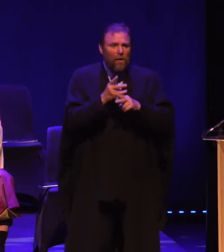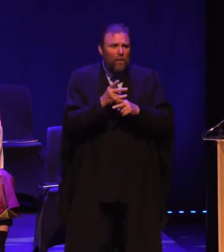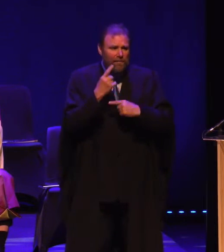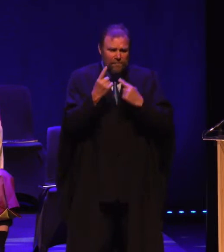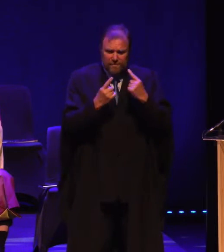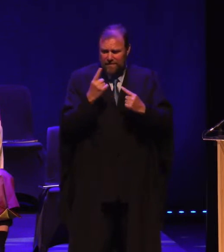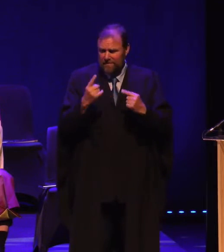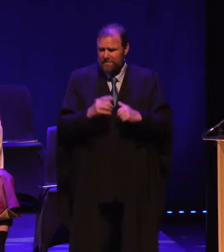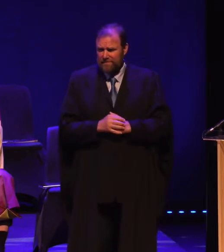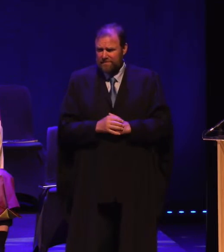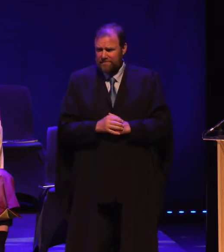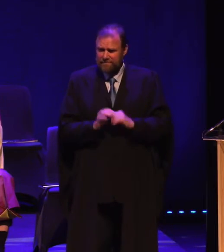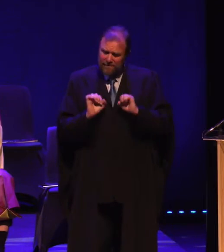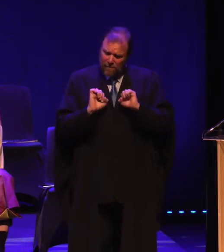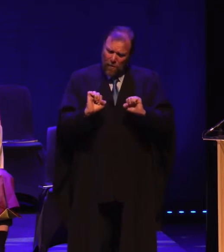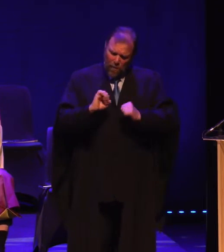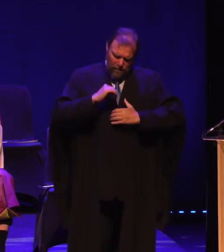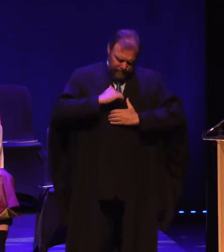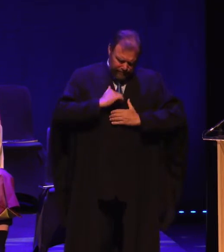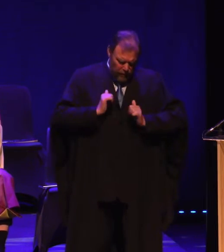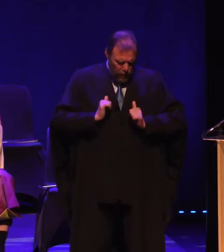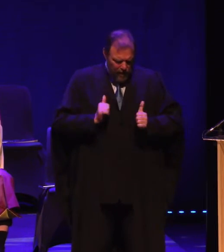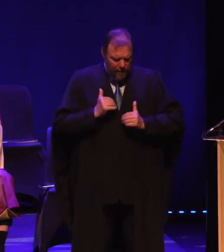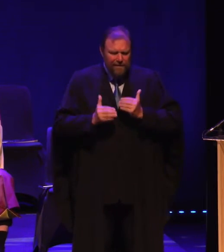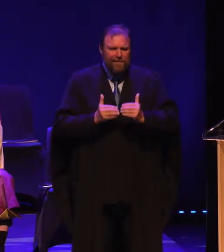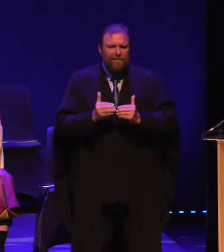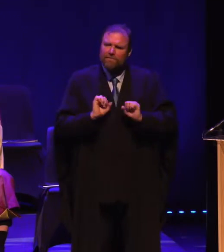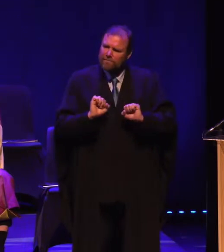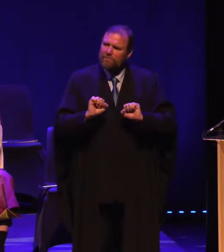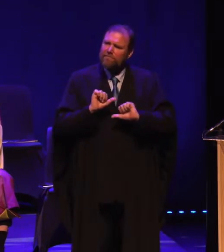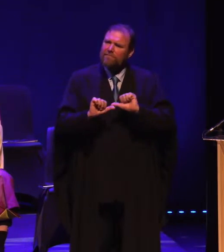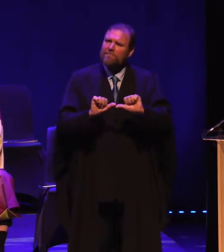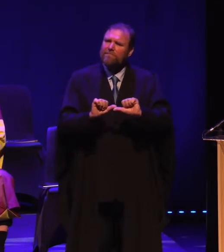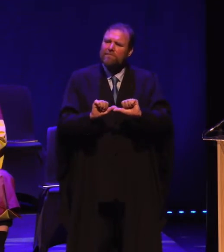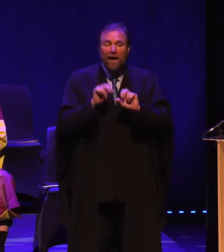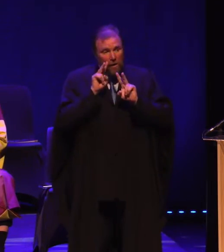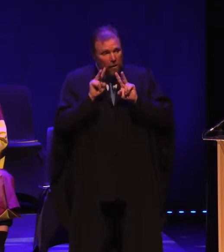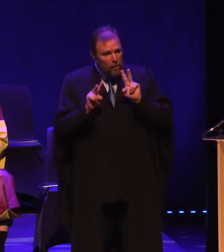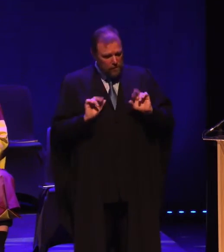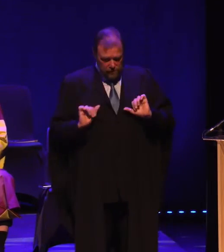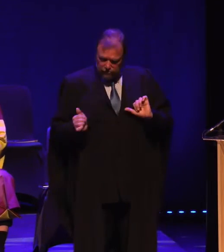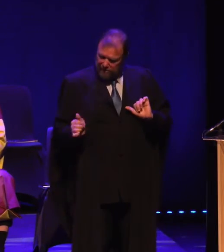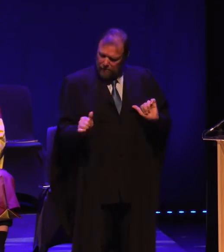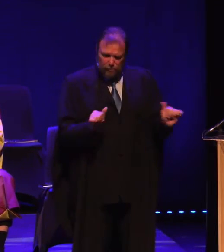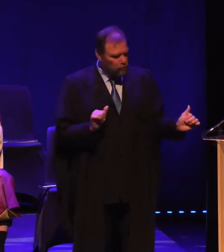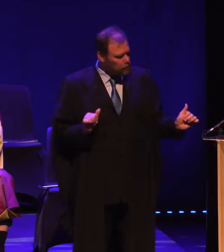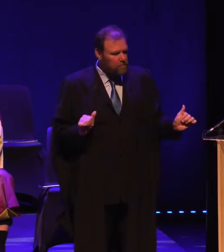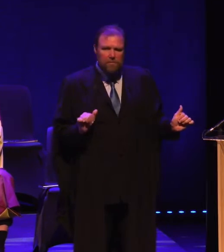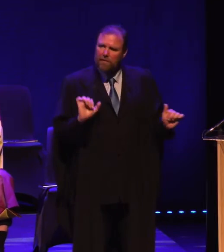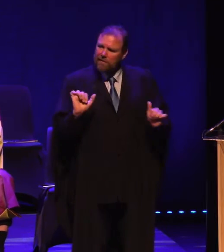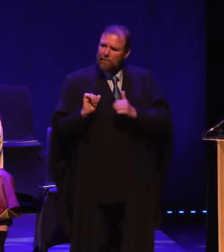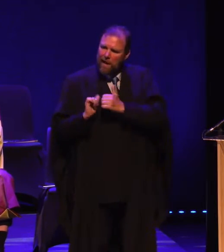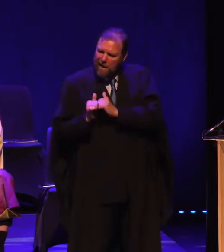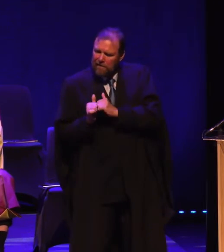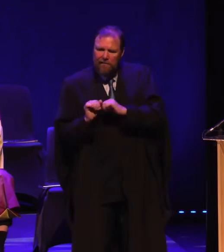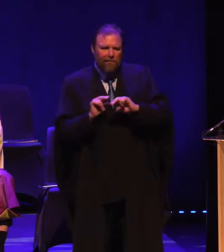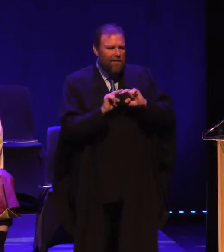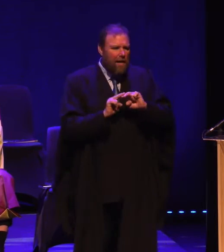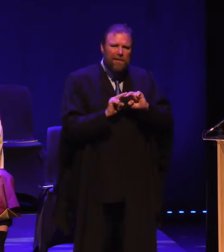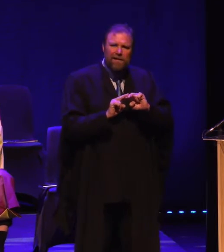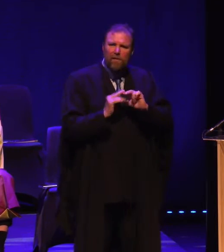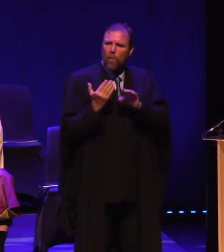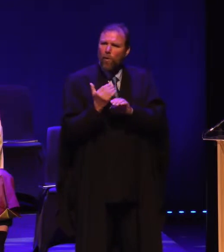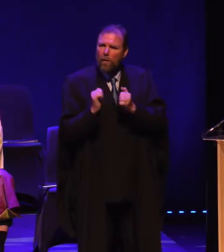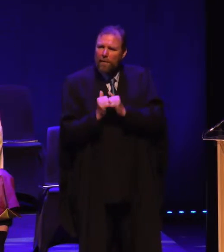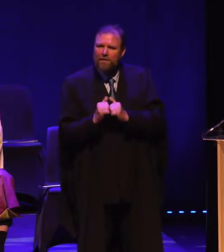well-being as you journey through your career, as well as the well-being of those around you, whether that be your partner, your family, your